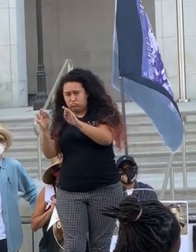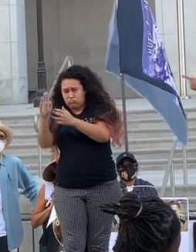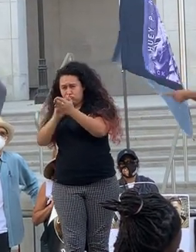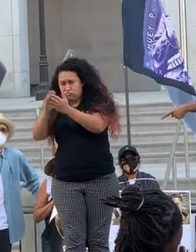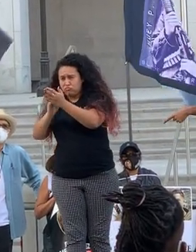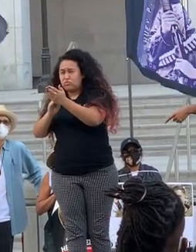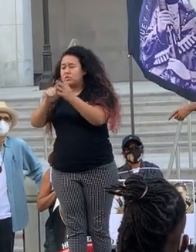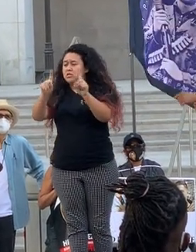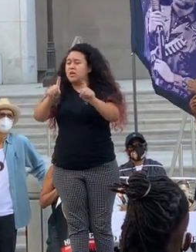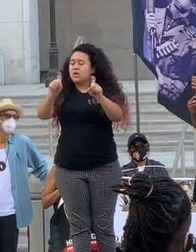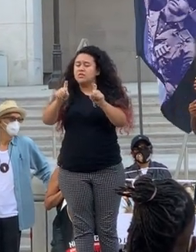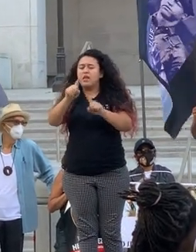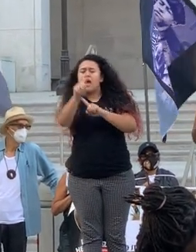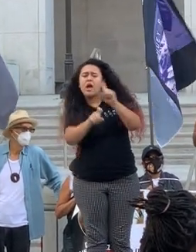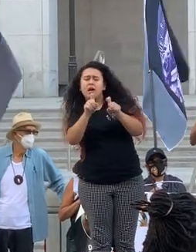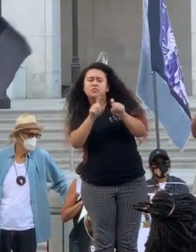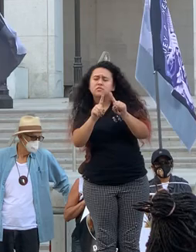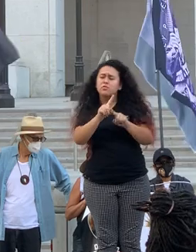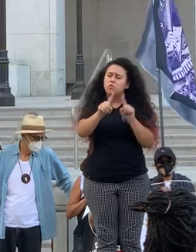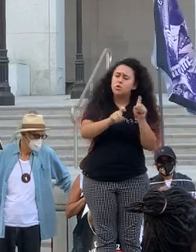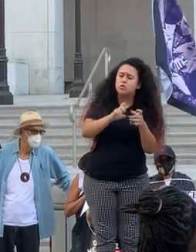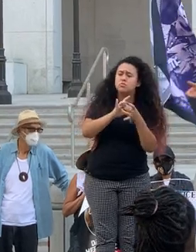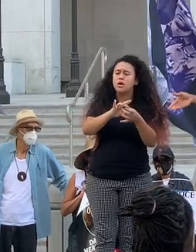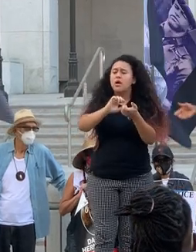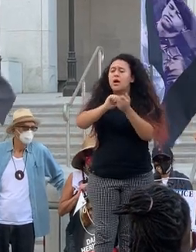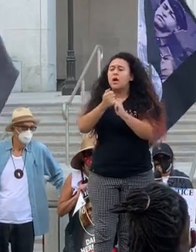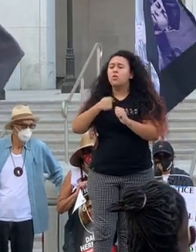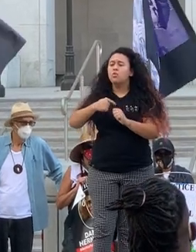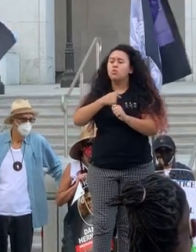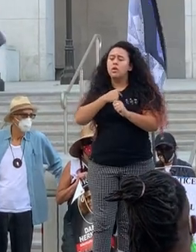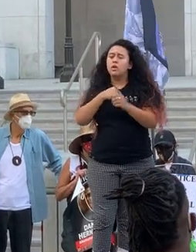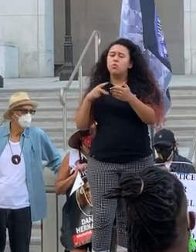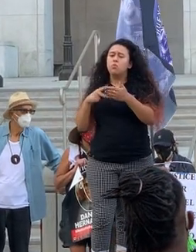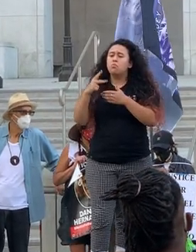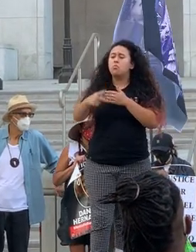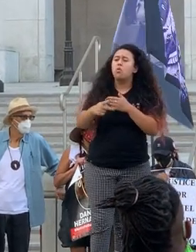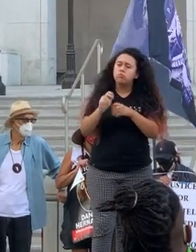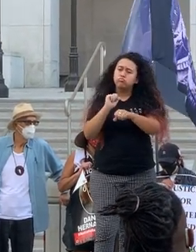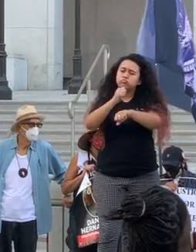And they asked questions about how we would program